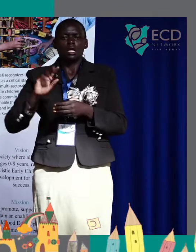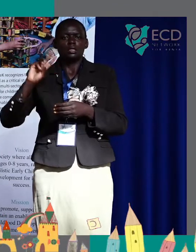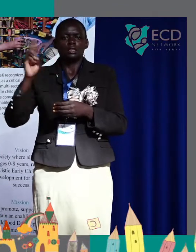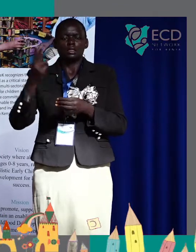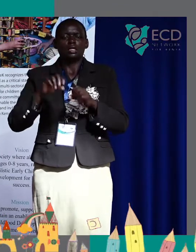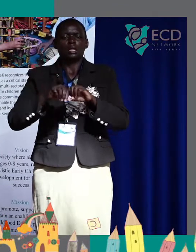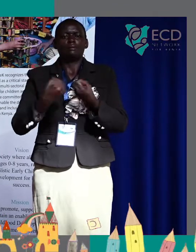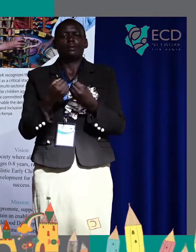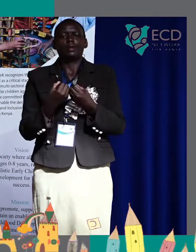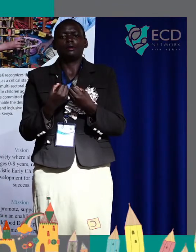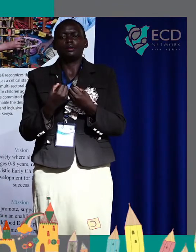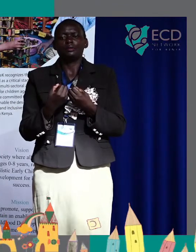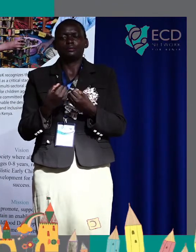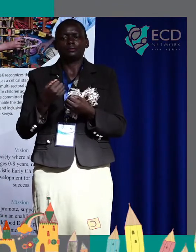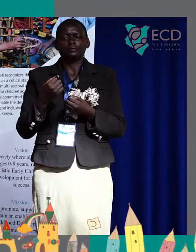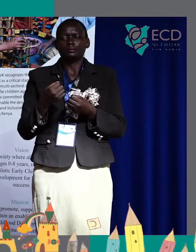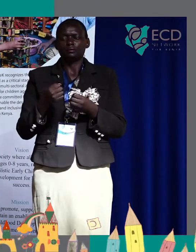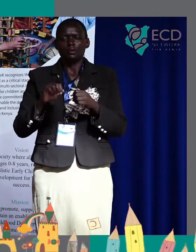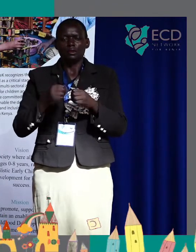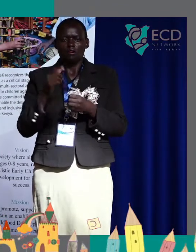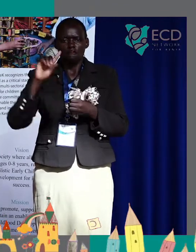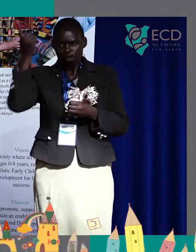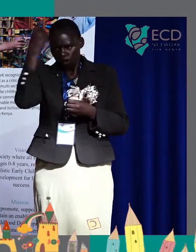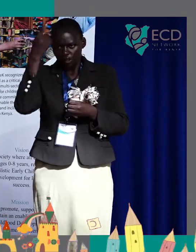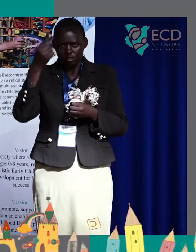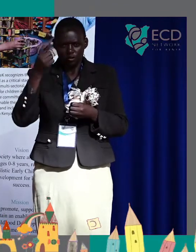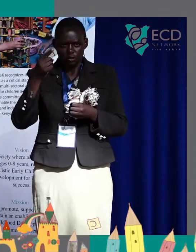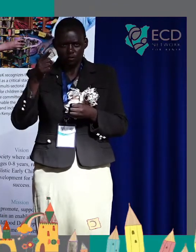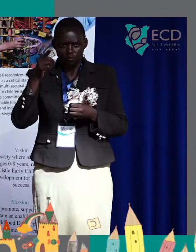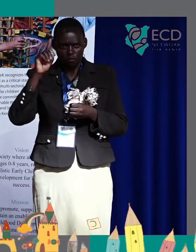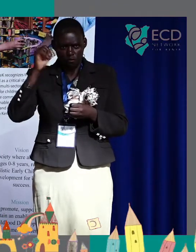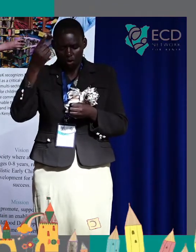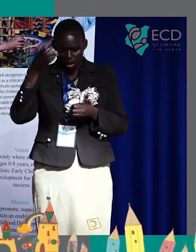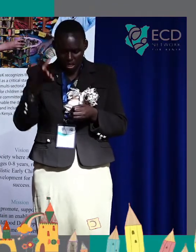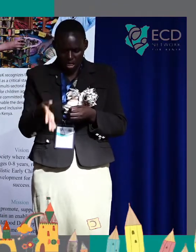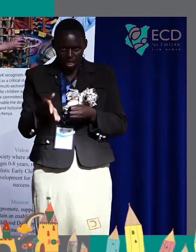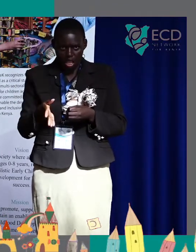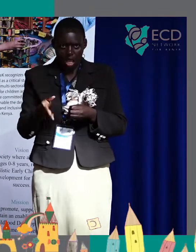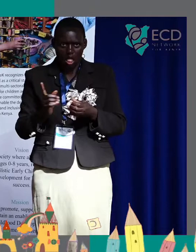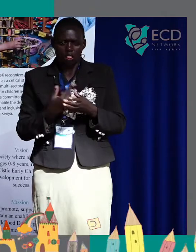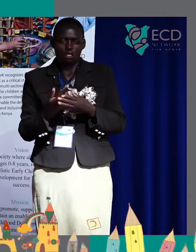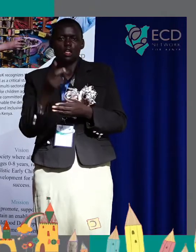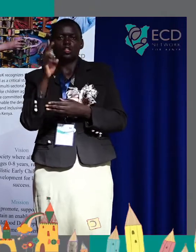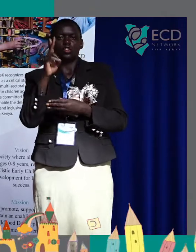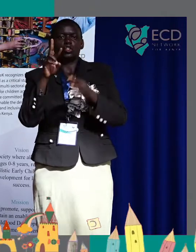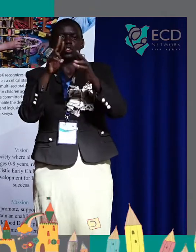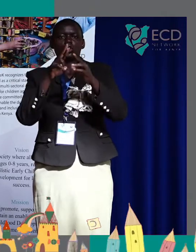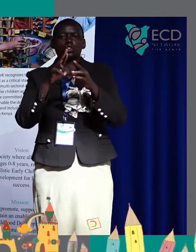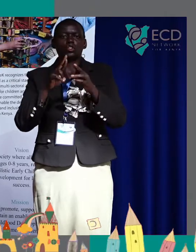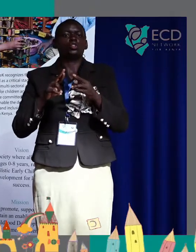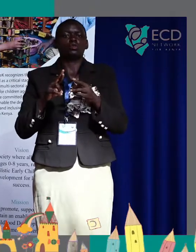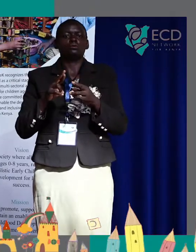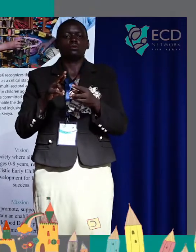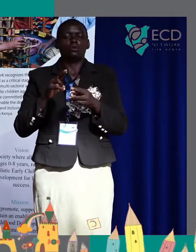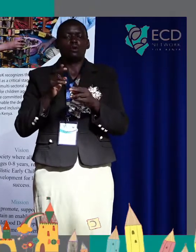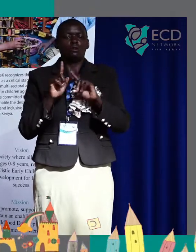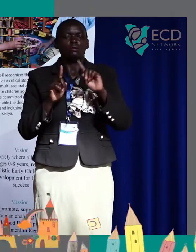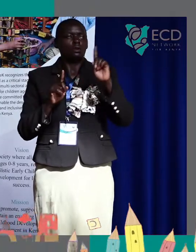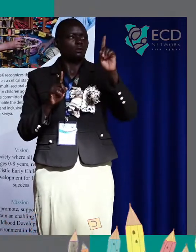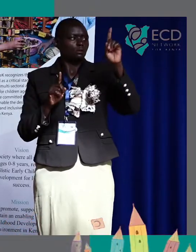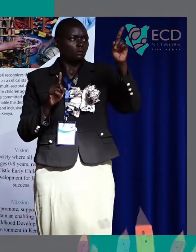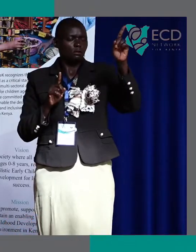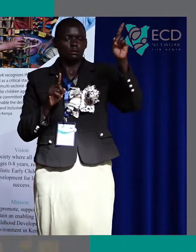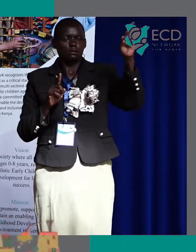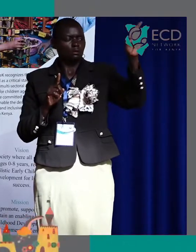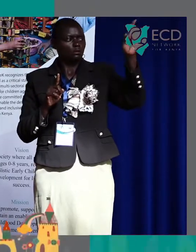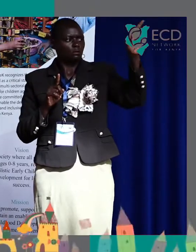session. Leonard's session will be in this room. Breakout session number 1 will be here. Breakout session number 2 will be